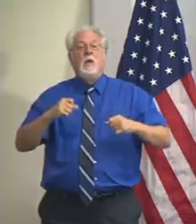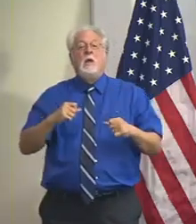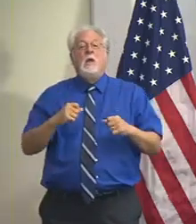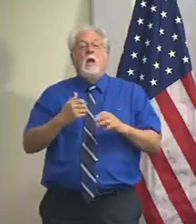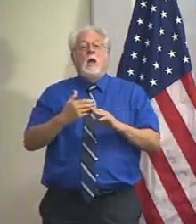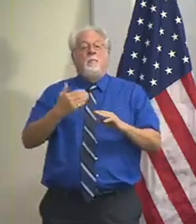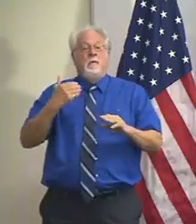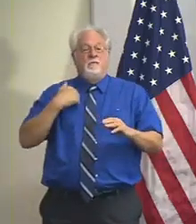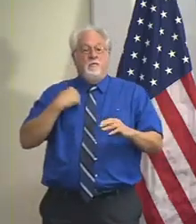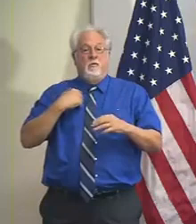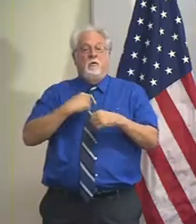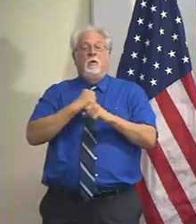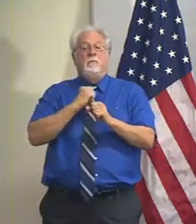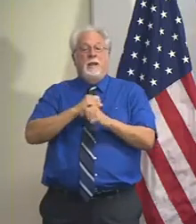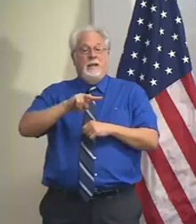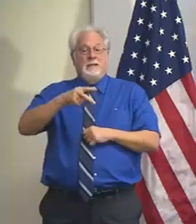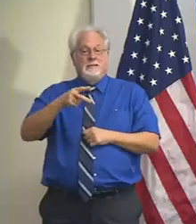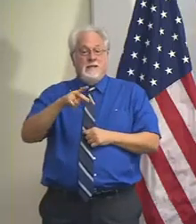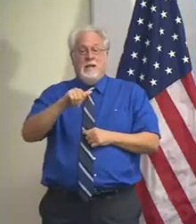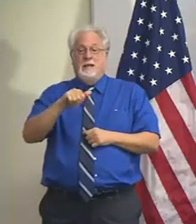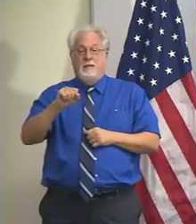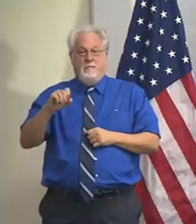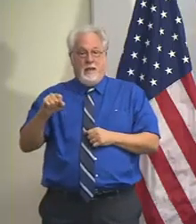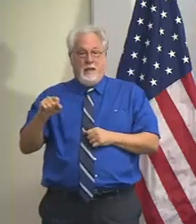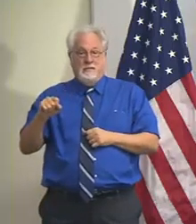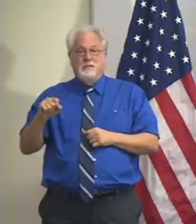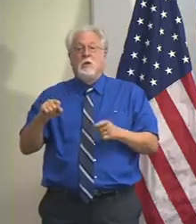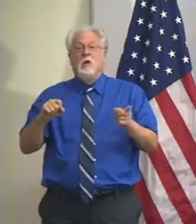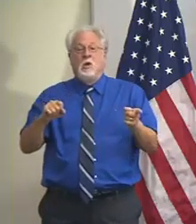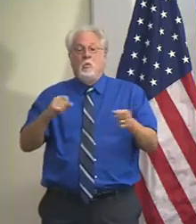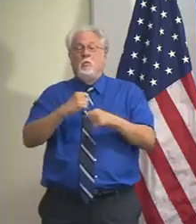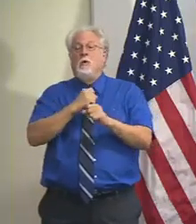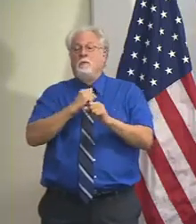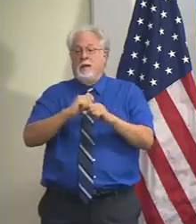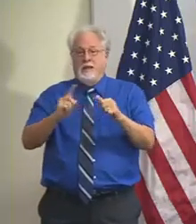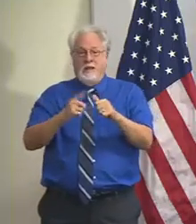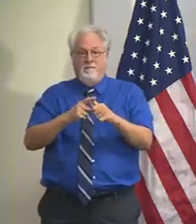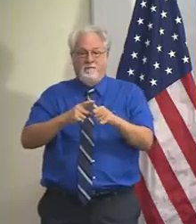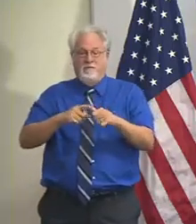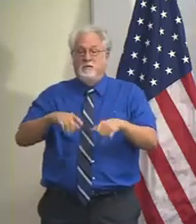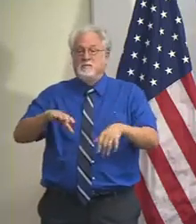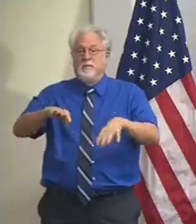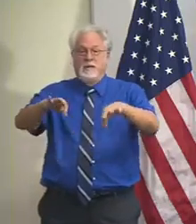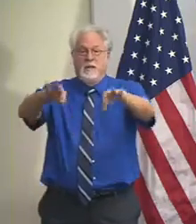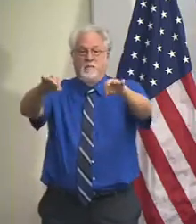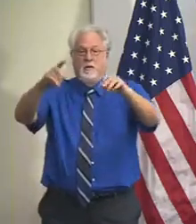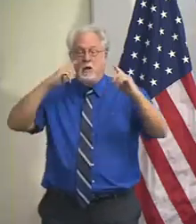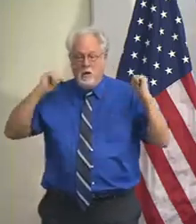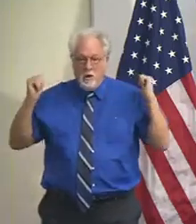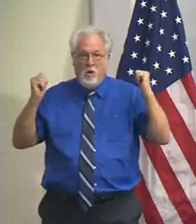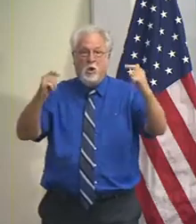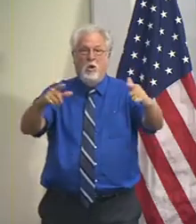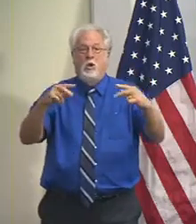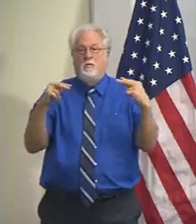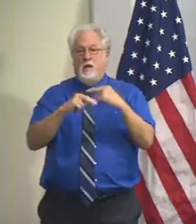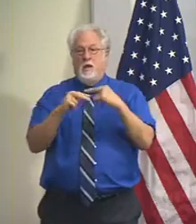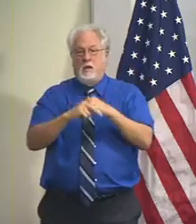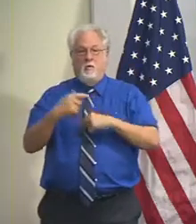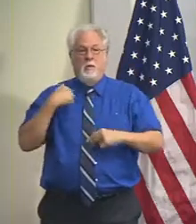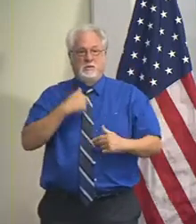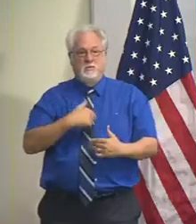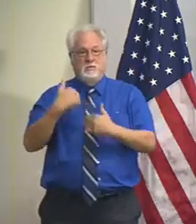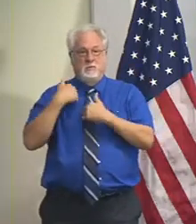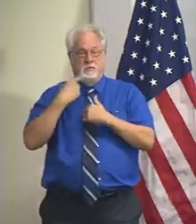before we make a second pass on any stretch of highway, we're going to make a first pass over all of the highways that we're responsible